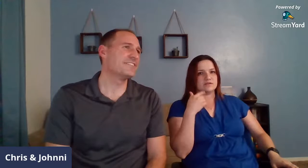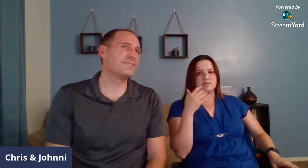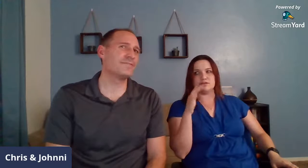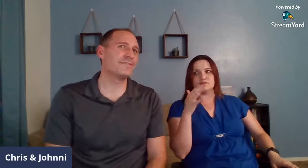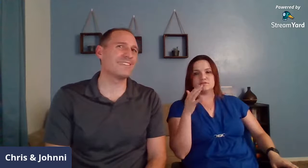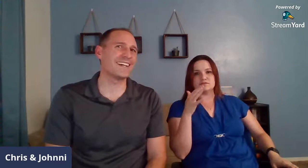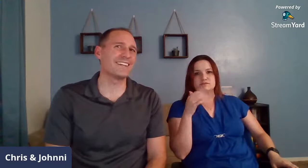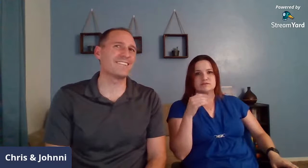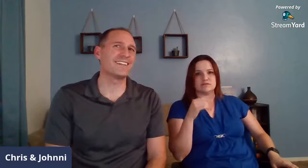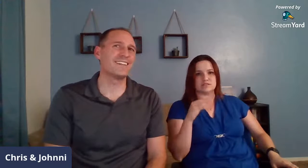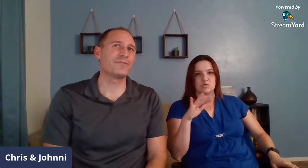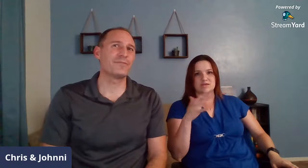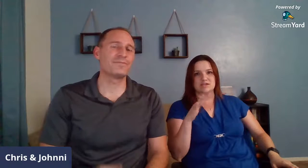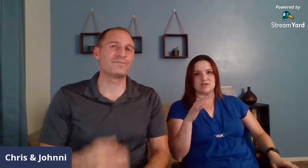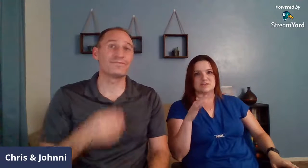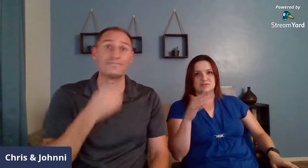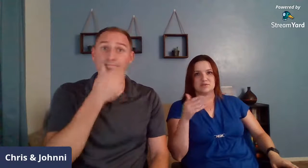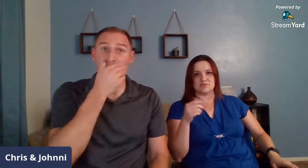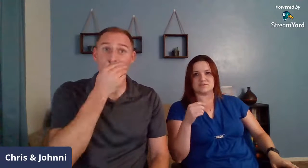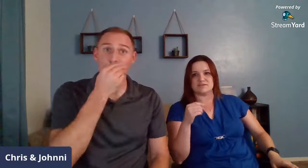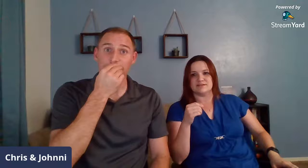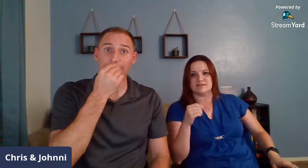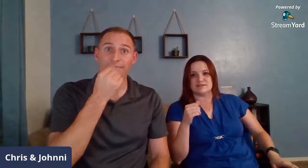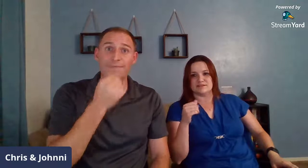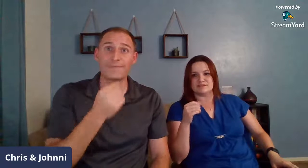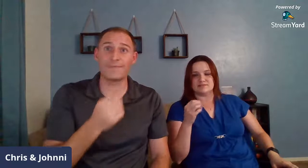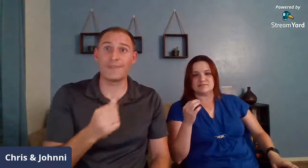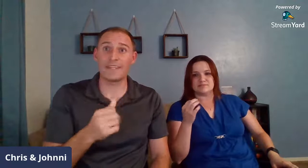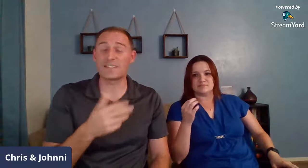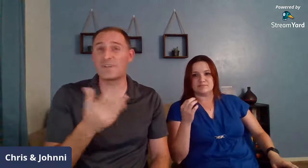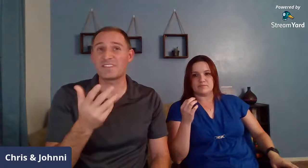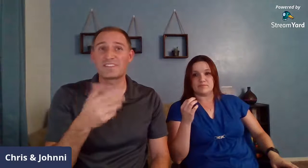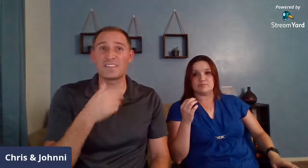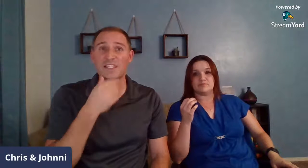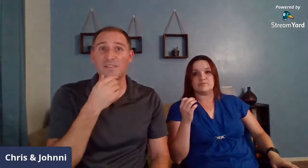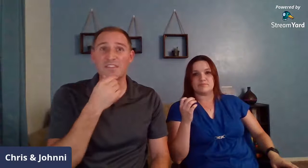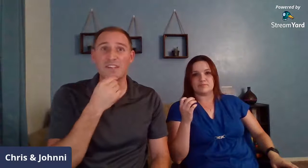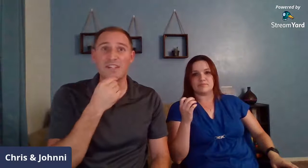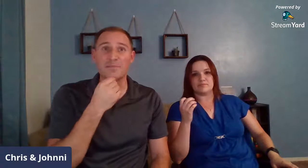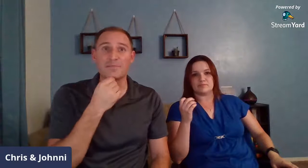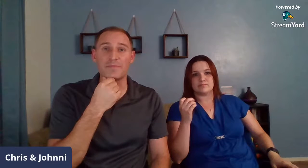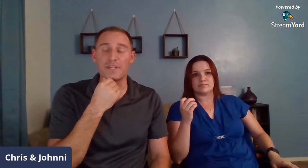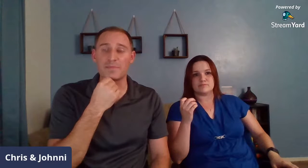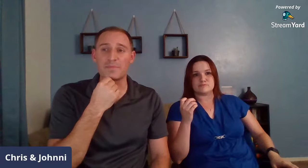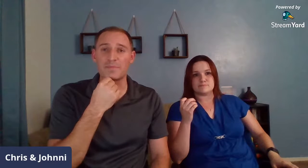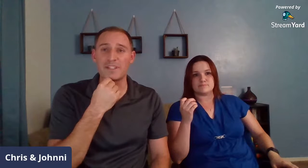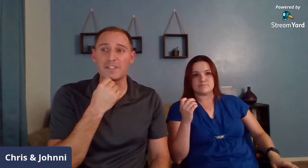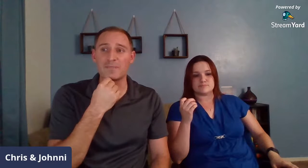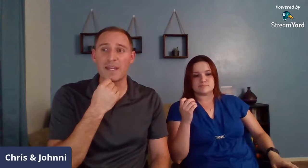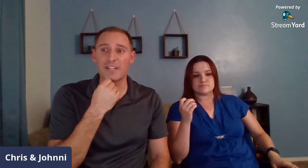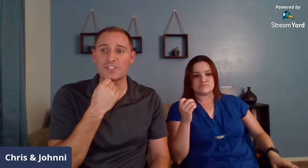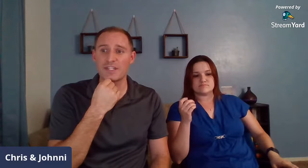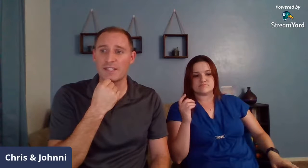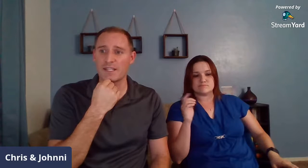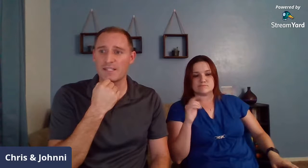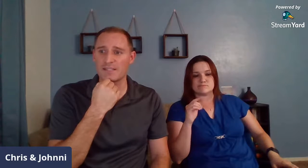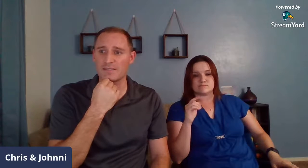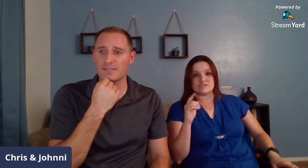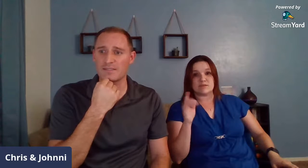one of those. Yeah. It's a coin toss on the groups. Yeah, it depends on skill levels, but it'll be a good match. But